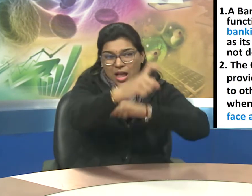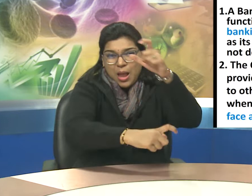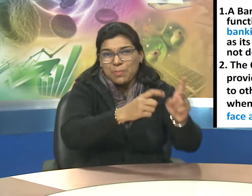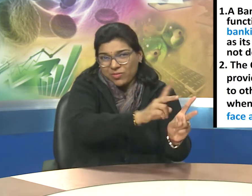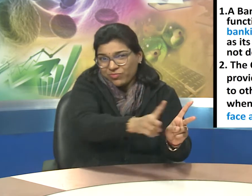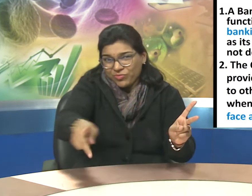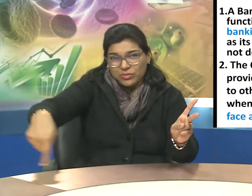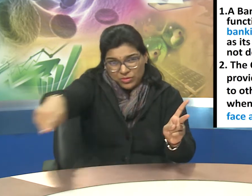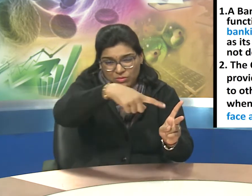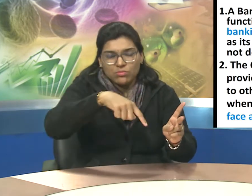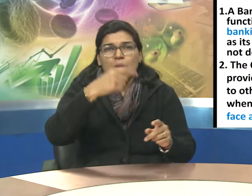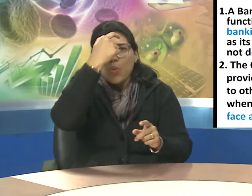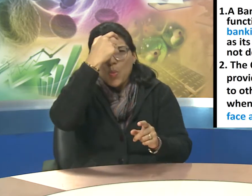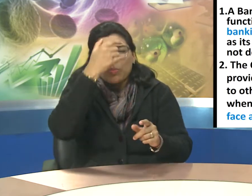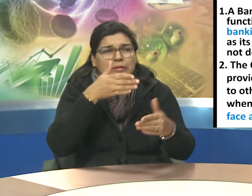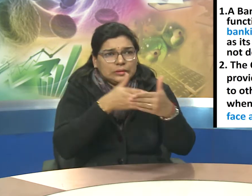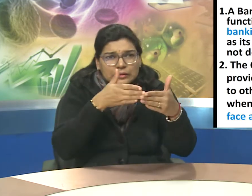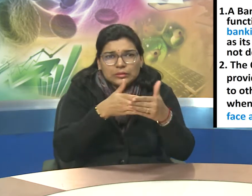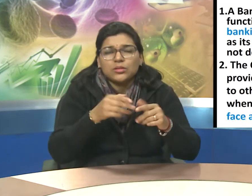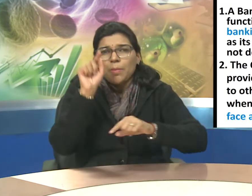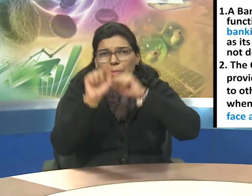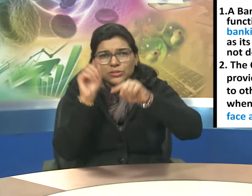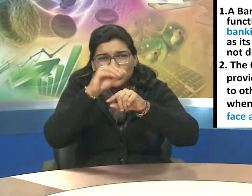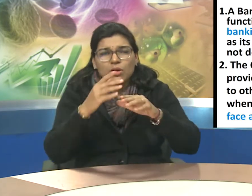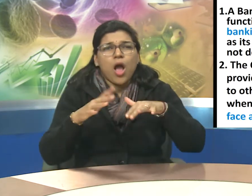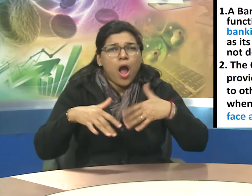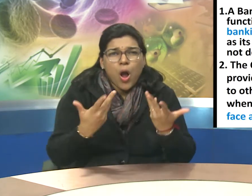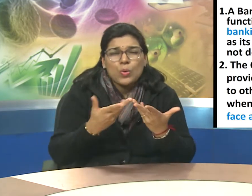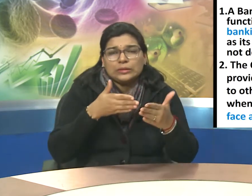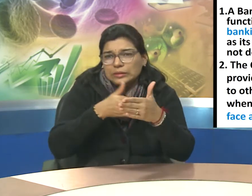but the central bank, they provide guidance to other banks